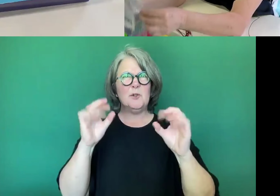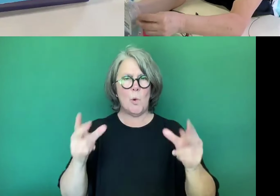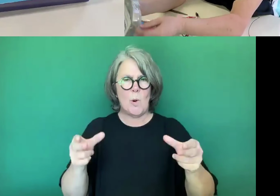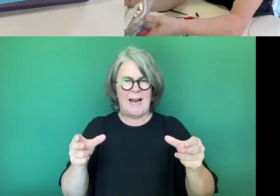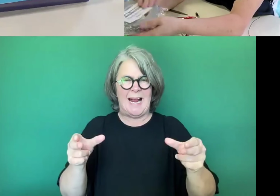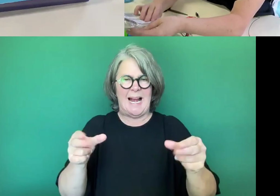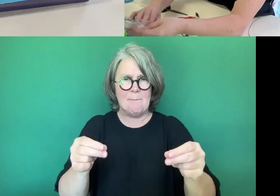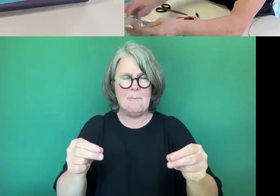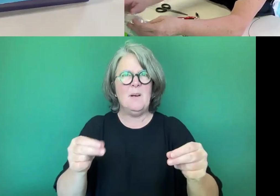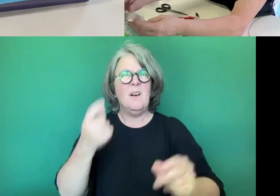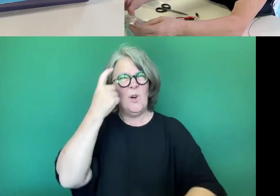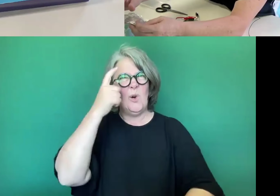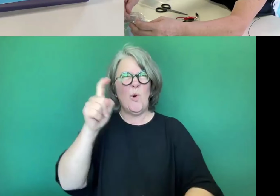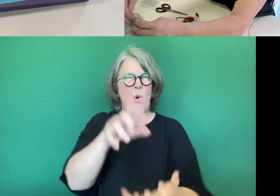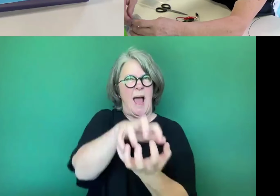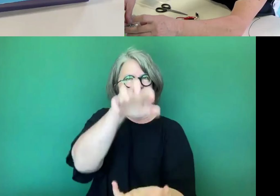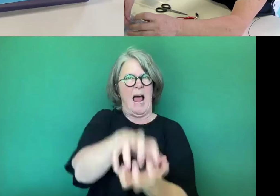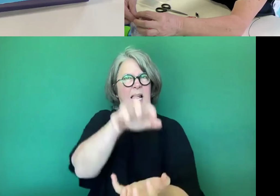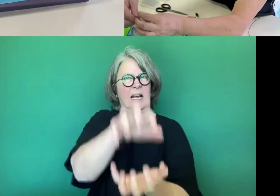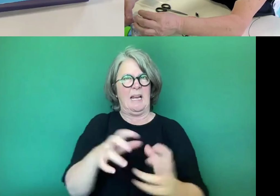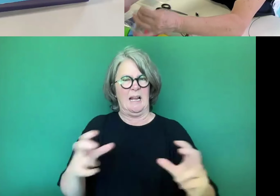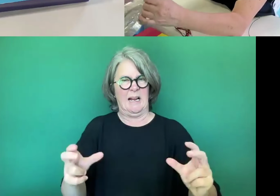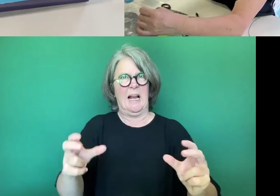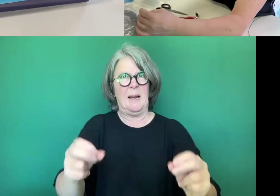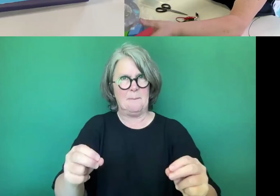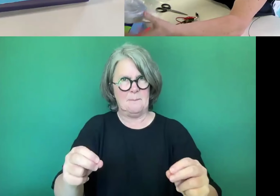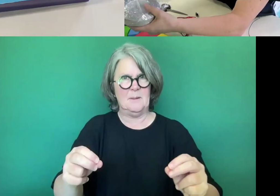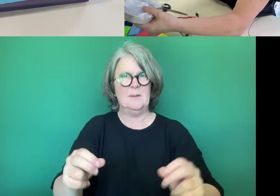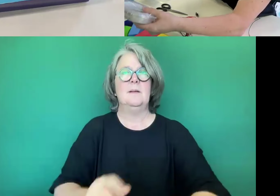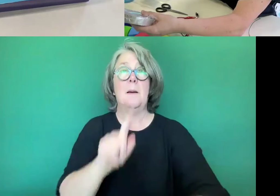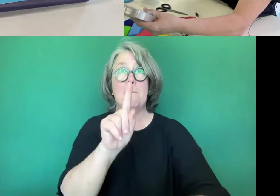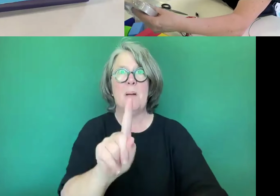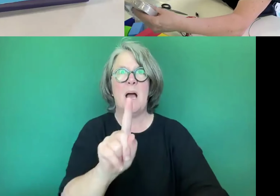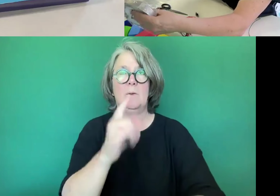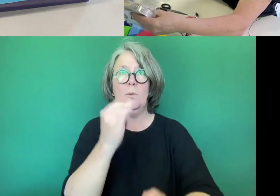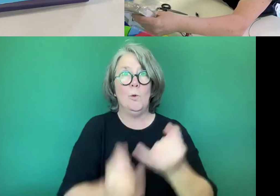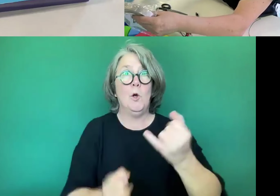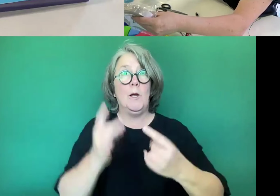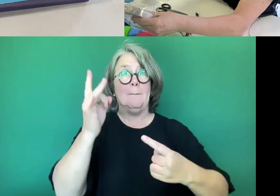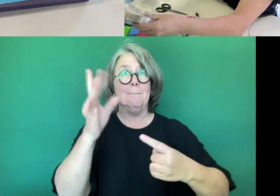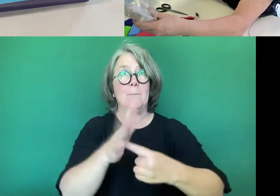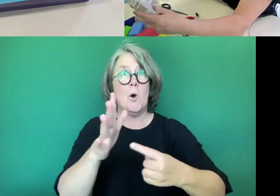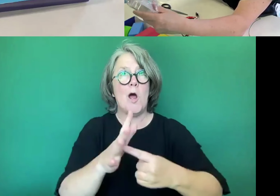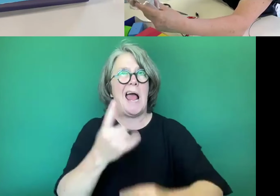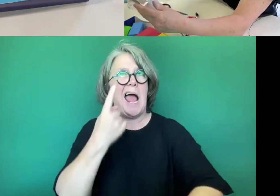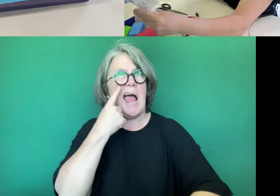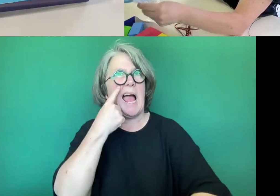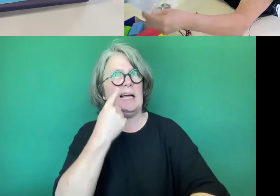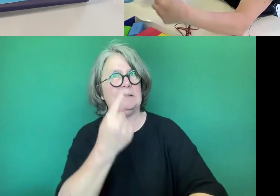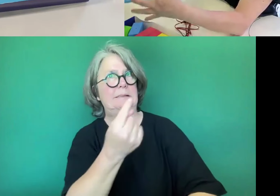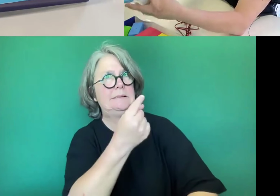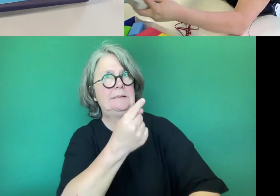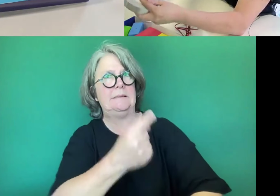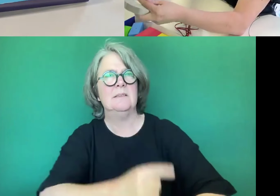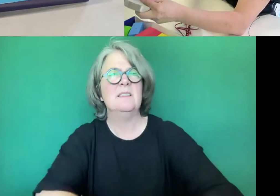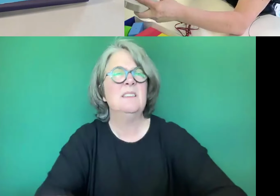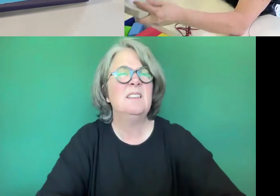This is the secret sauce. Okay. Rustle, rustle, rustle.